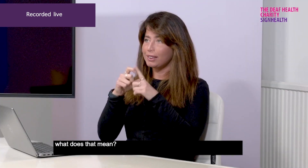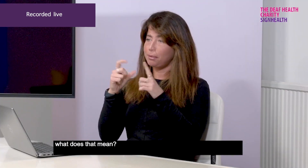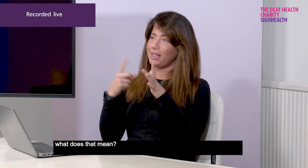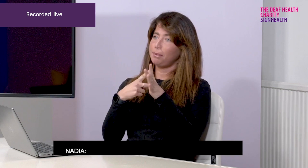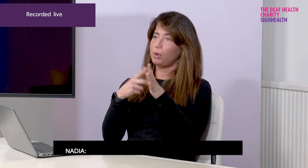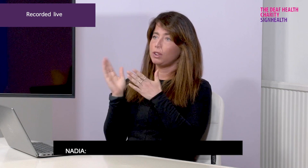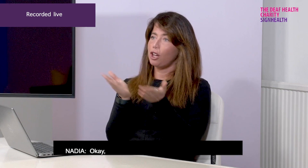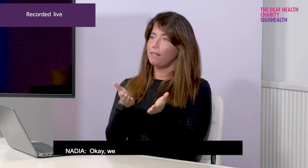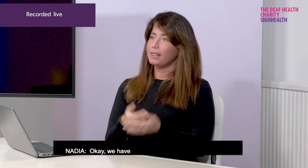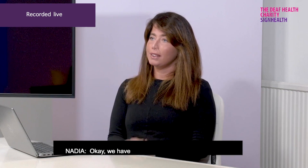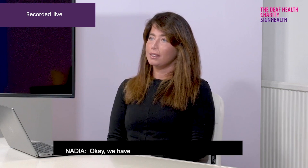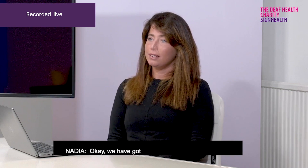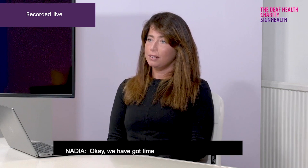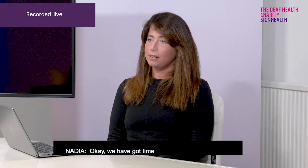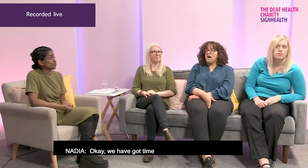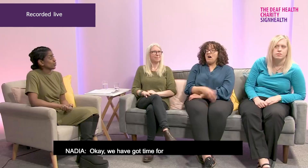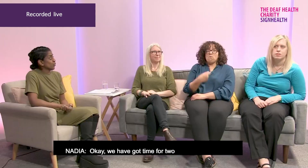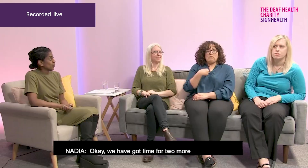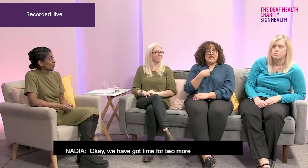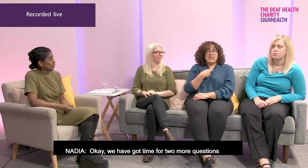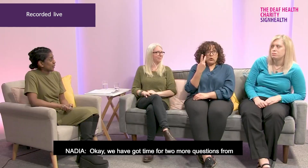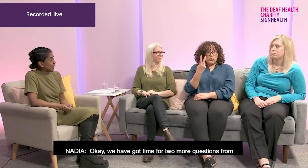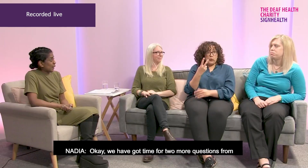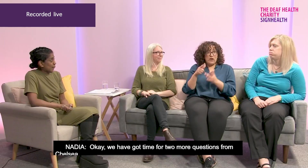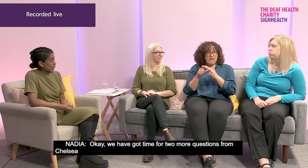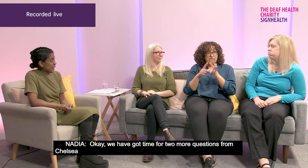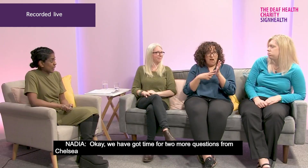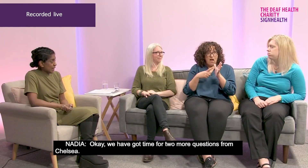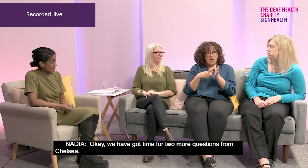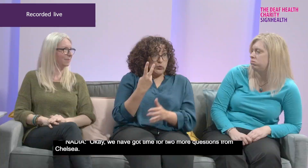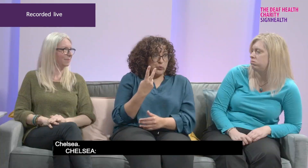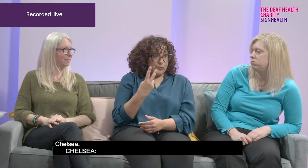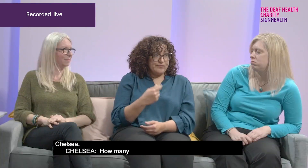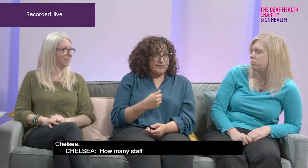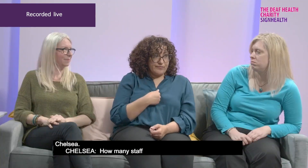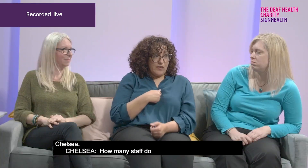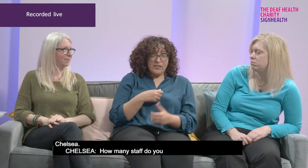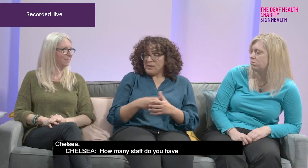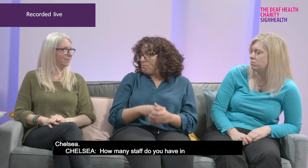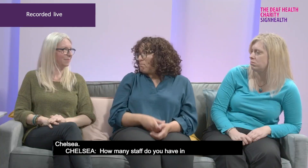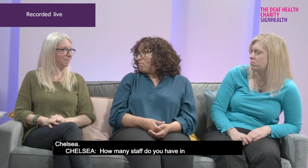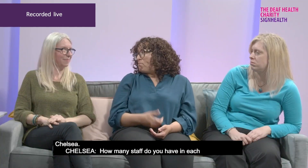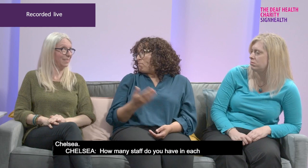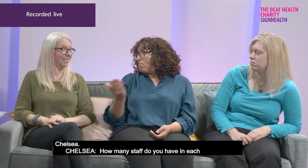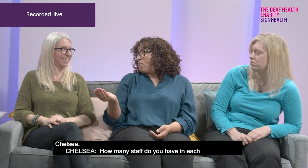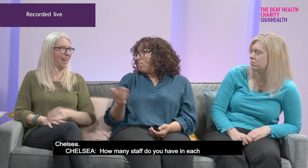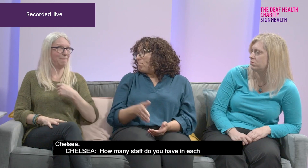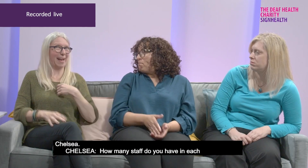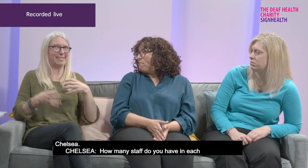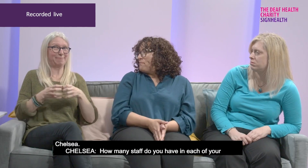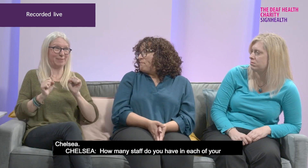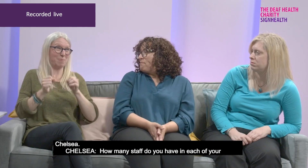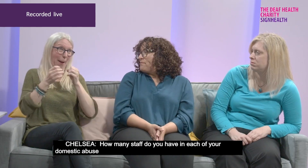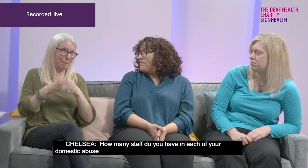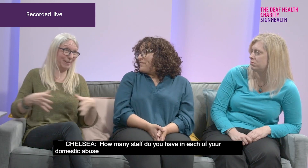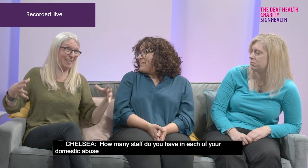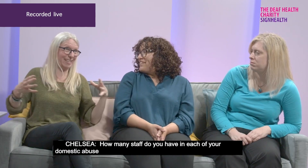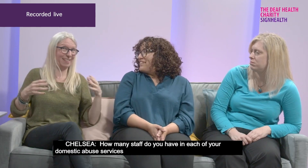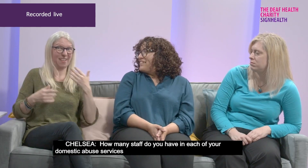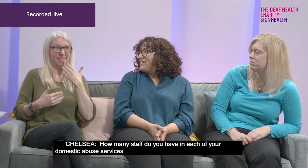How many staff do you have in each of your domestic abuse services? So Emma's saying two within CDA, the two IDVAs. Vicky's